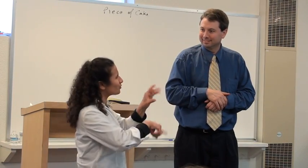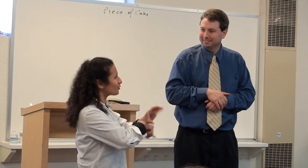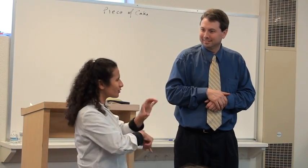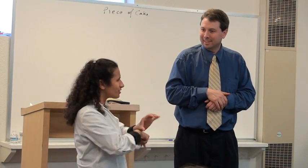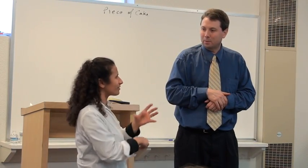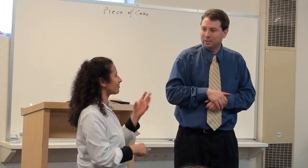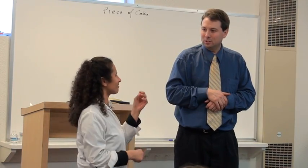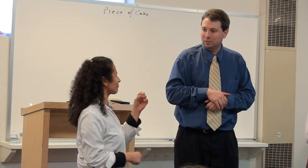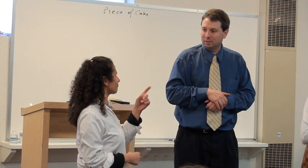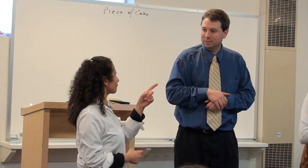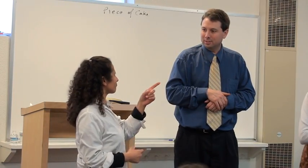I went to church.